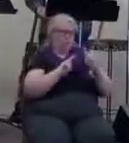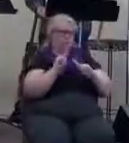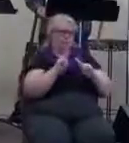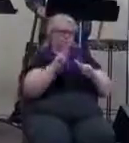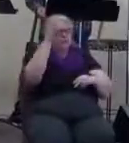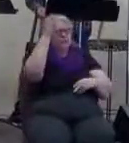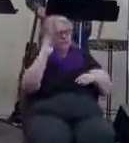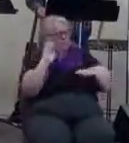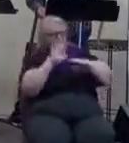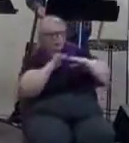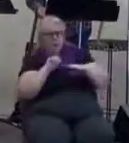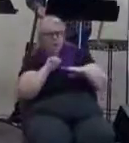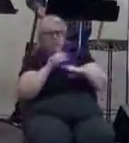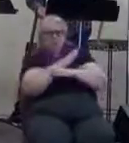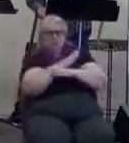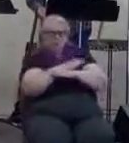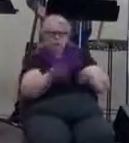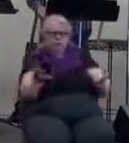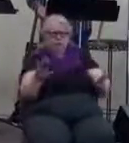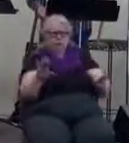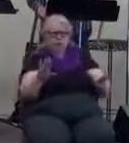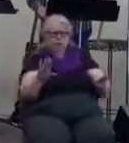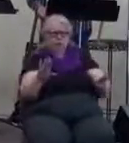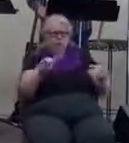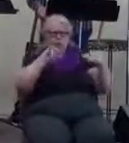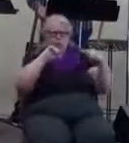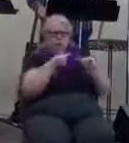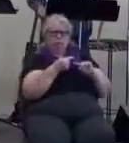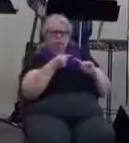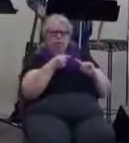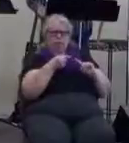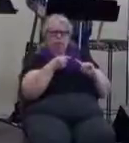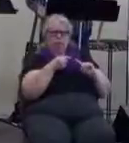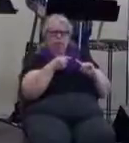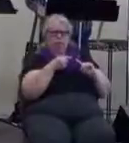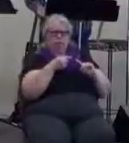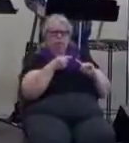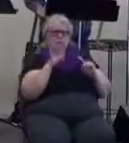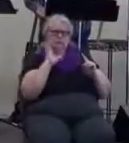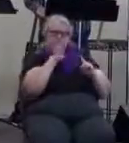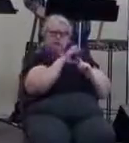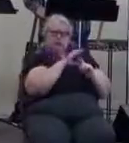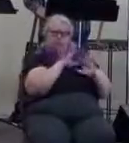called by God, don't slap them in the face. Serious thing.